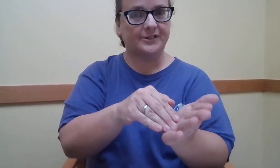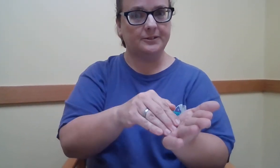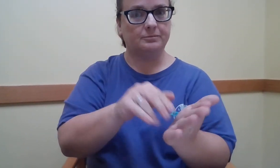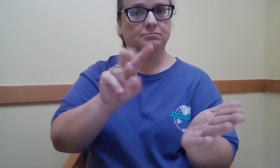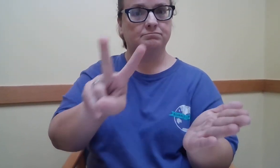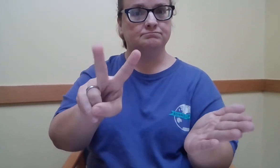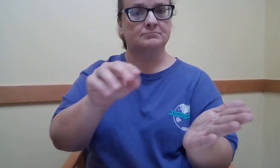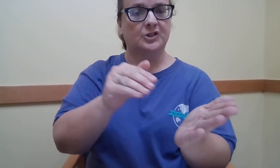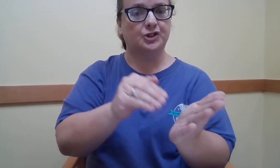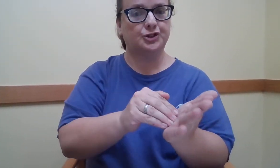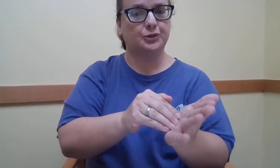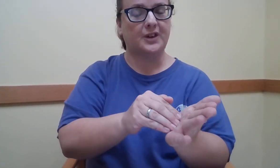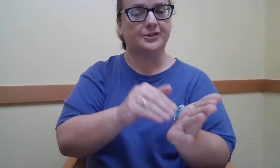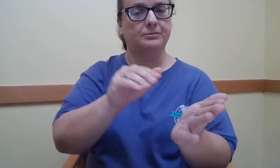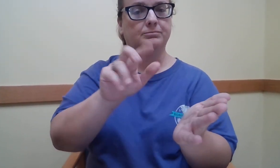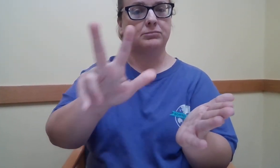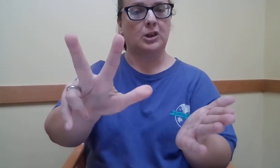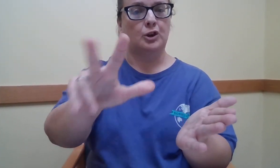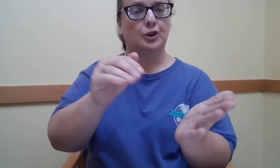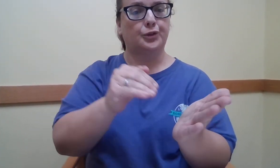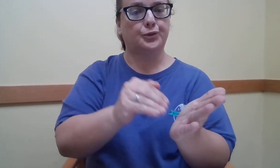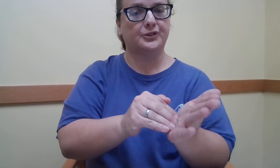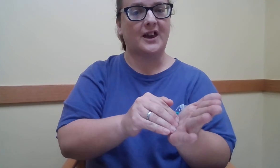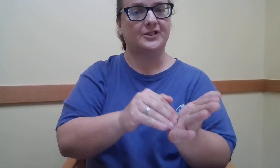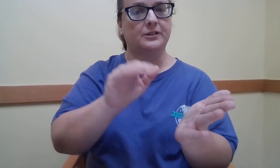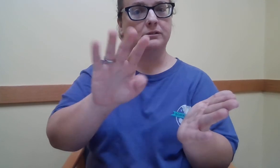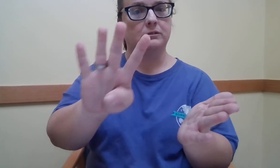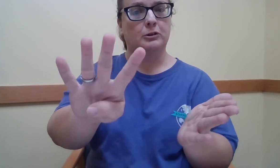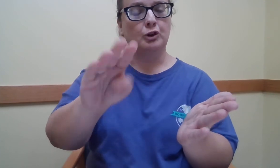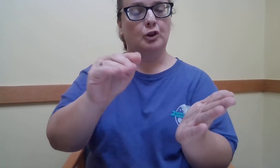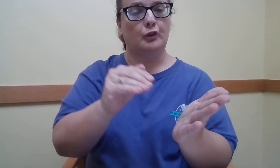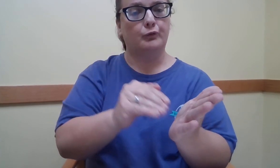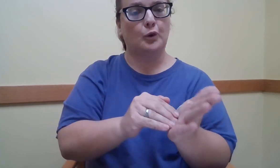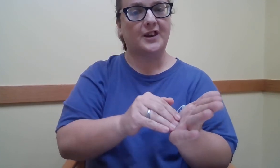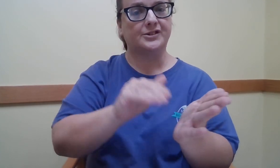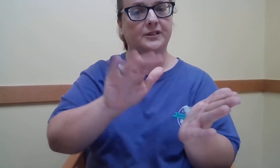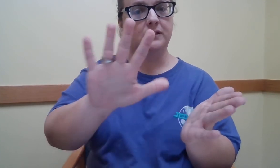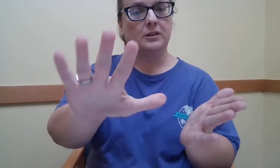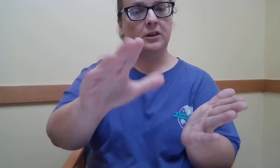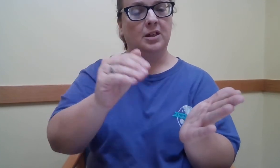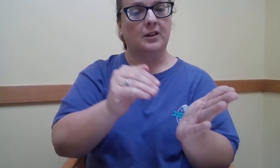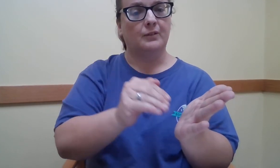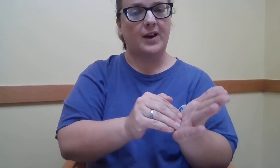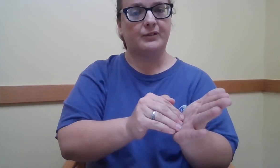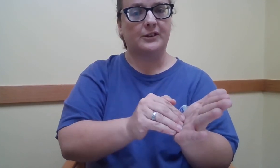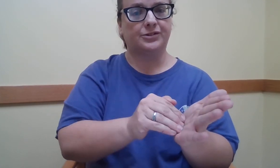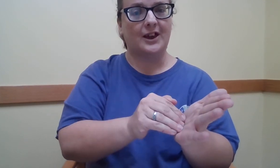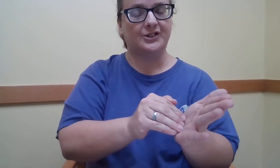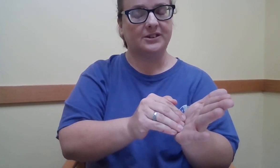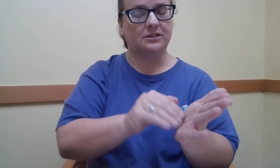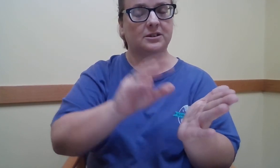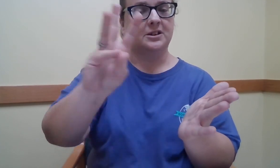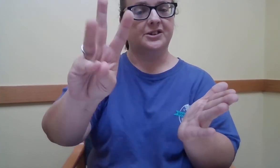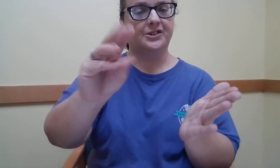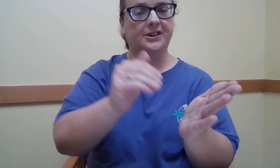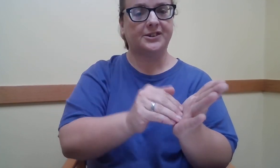1,000, 2,000, 3,000, 4,000, 5,000,